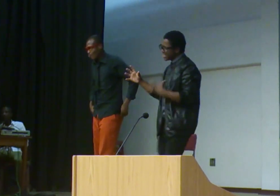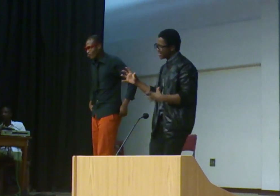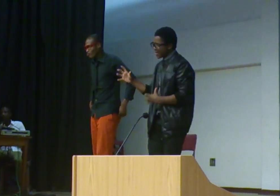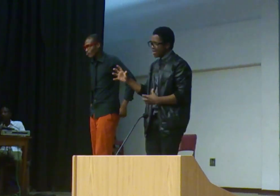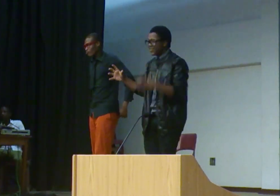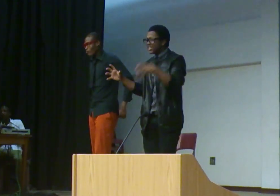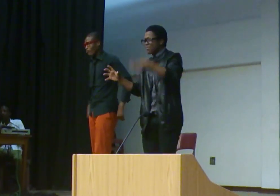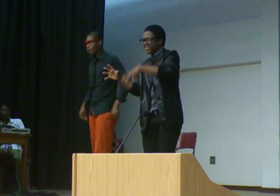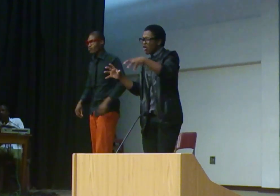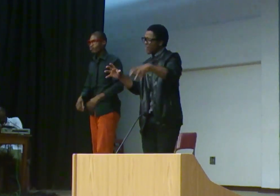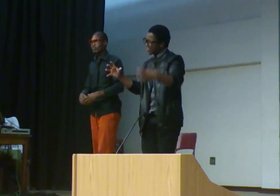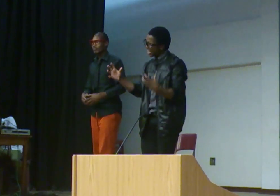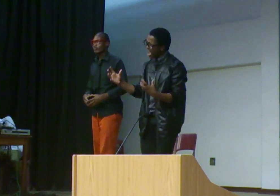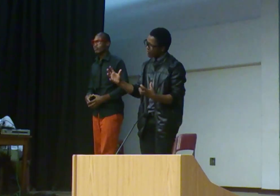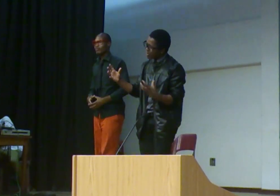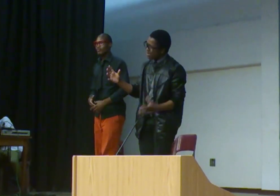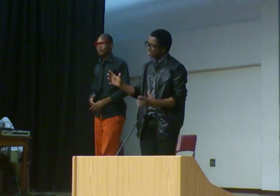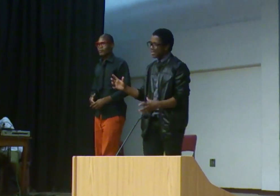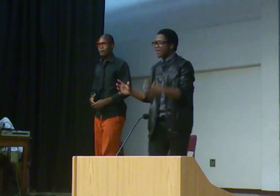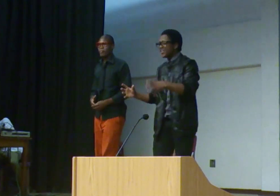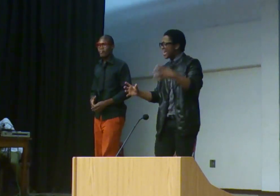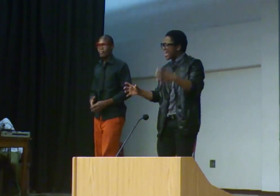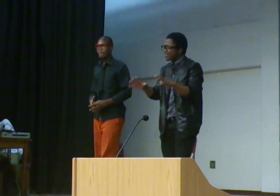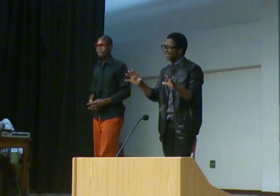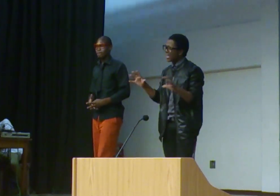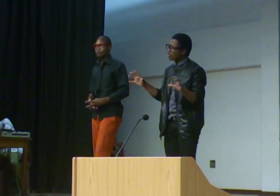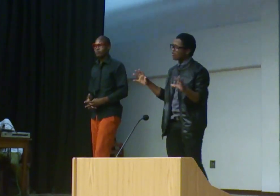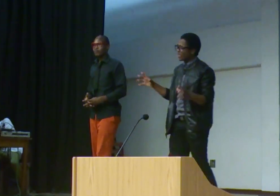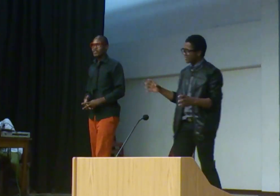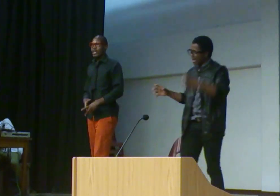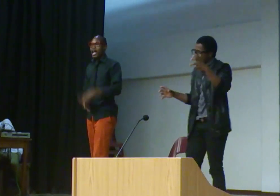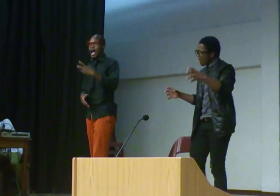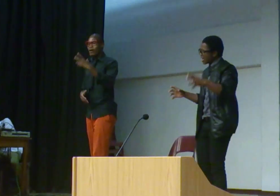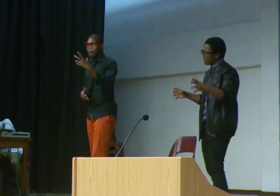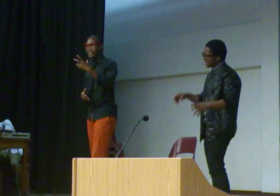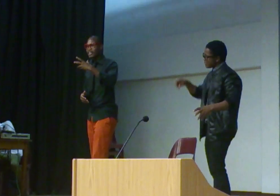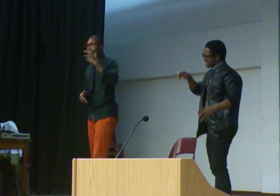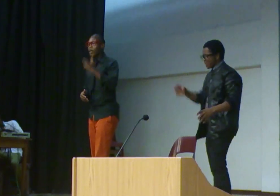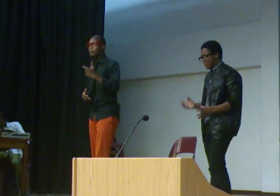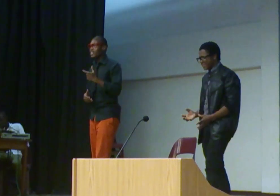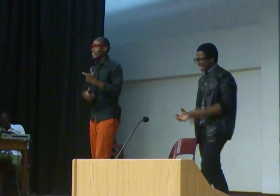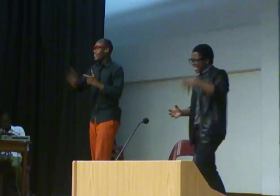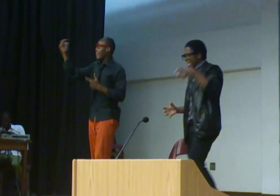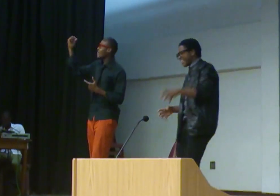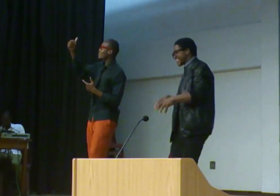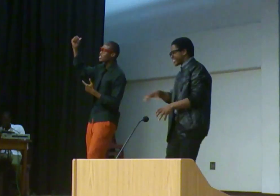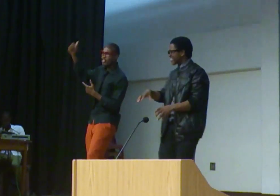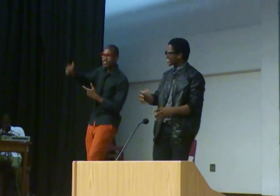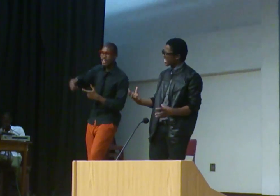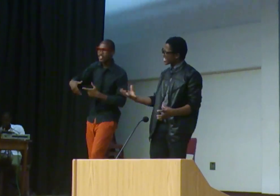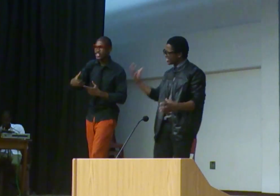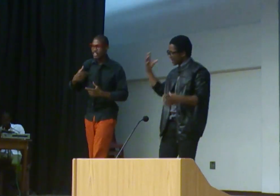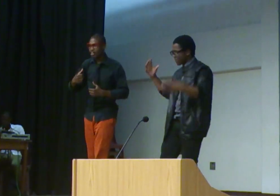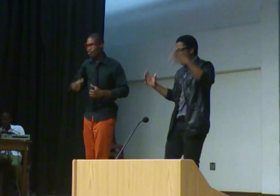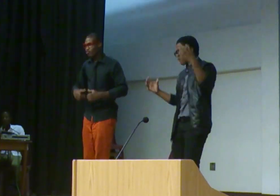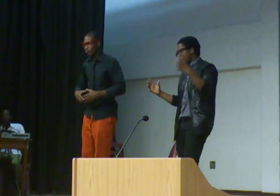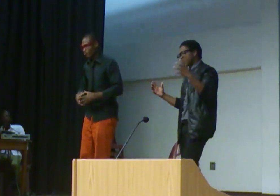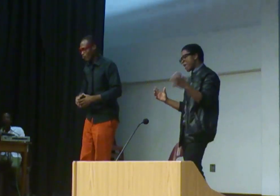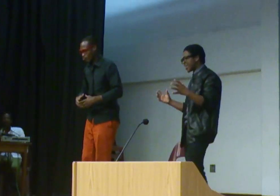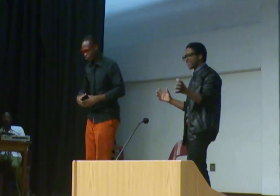meat. Feed the present from afterlife when meat. Feed the egg but dead convinced. I want to be the beast. The extraterrestrial creature. A forest pet.